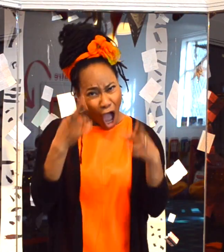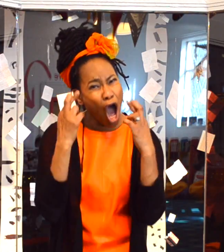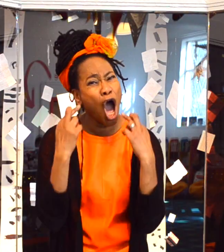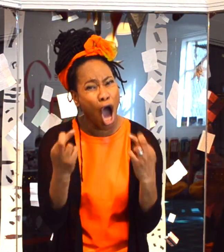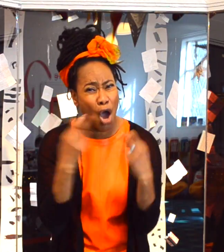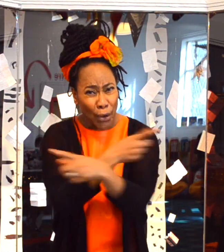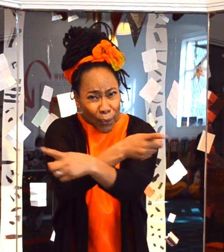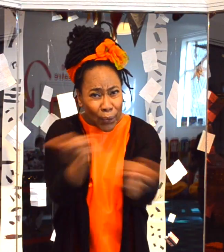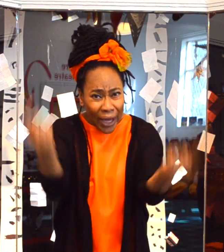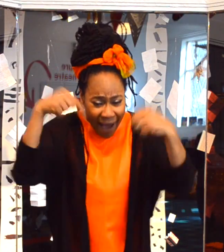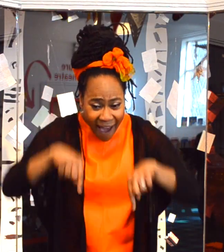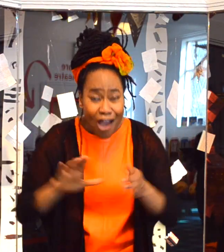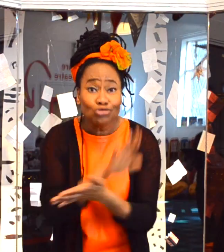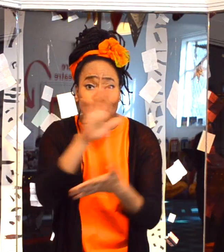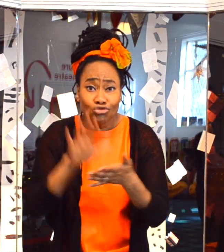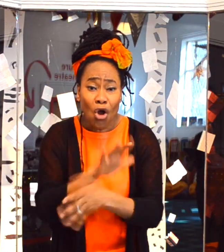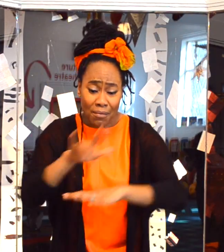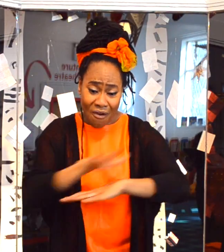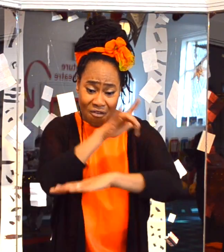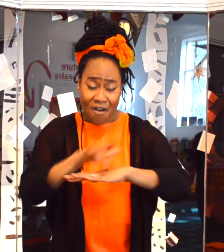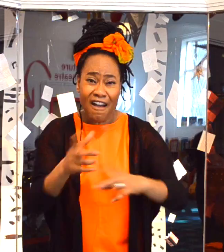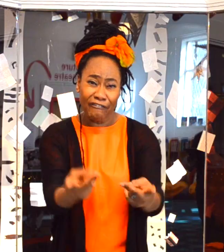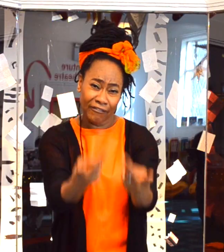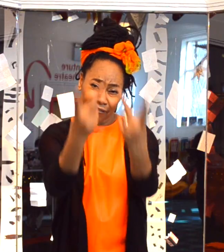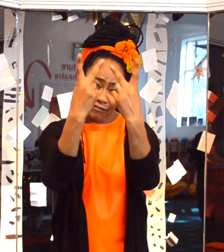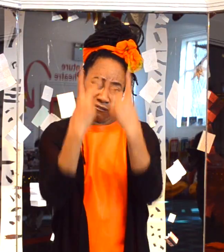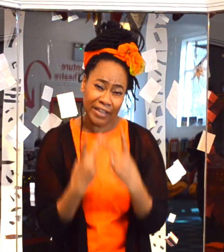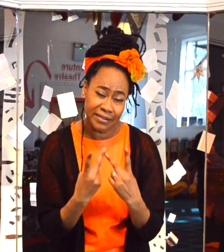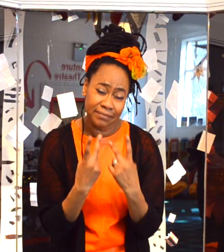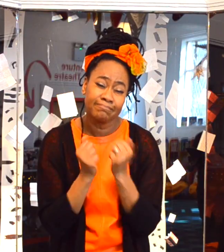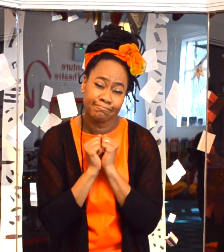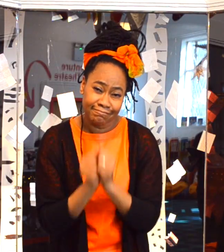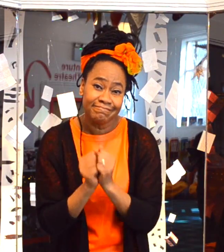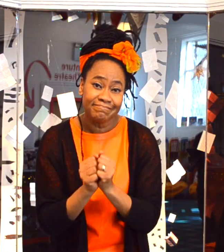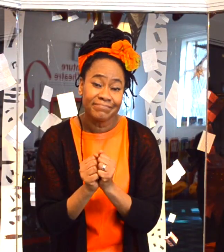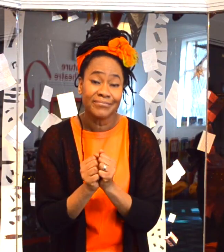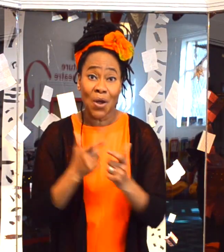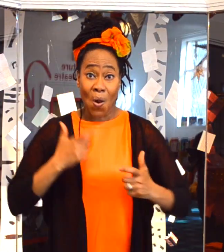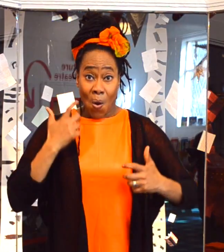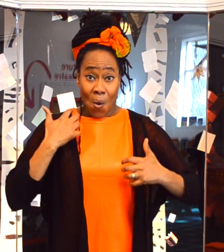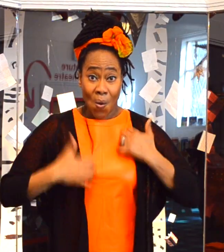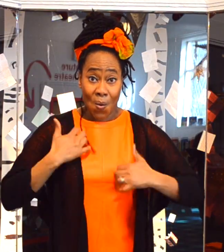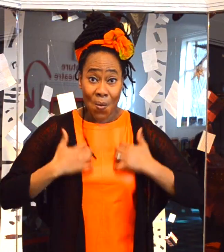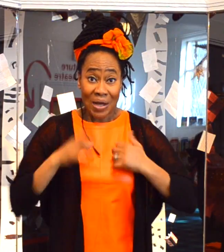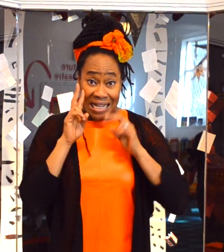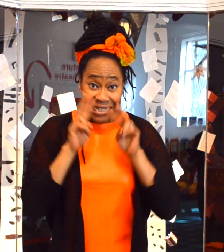We hope that you enjoy the show and your visit to Polka Theatre. We look forward to seeing you again soon.